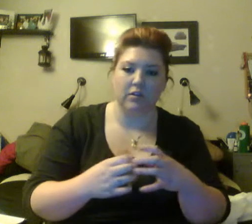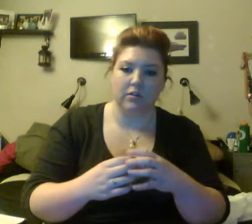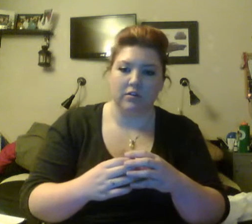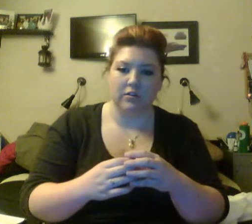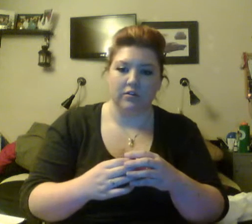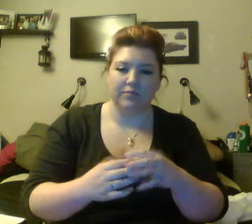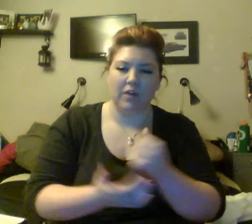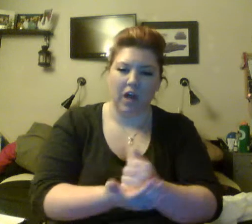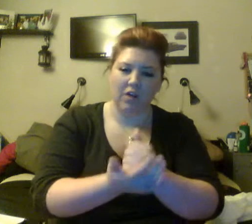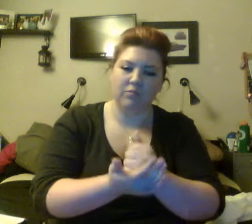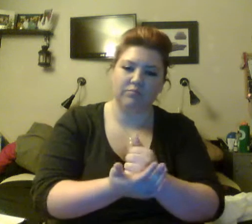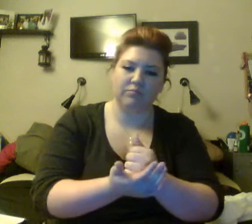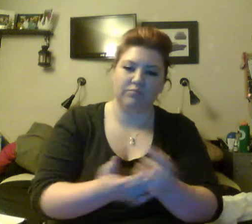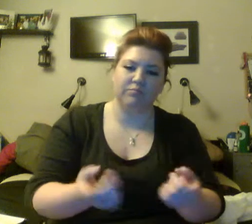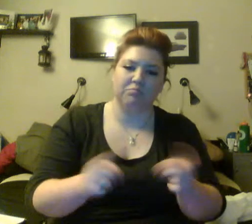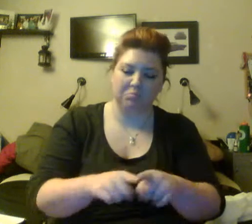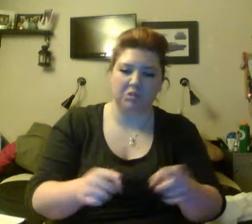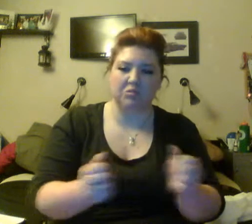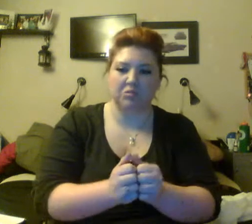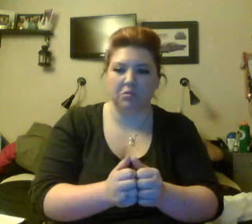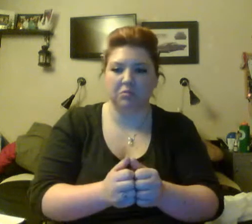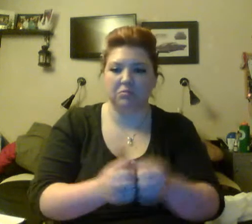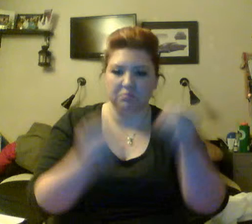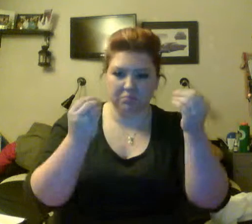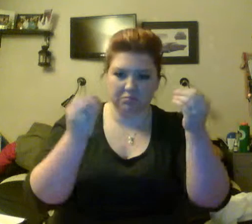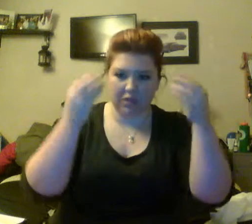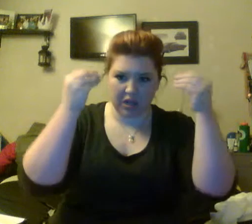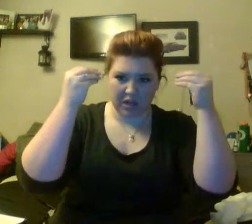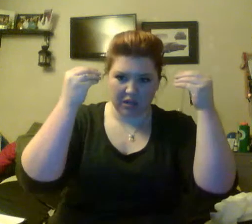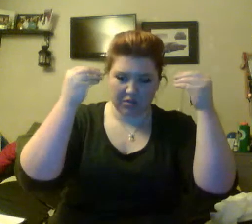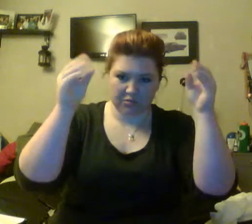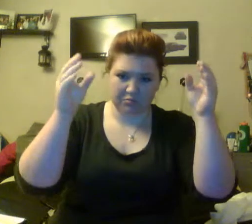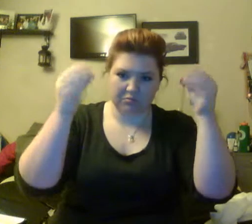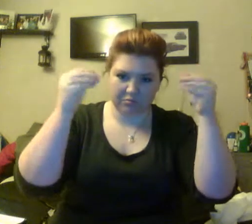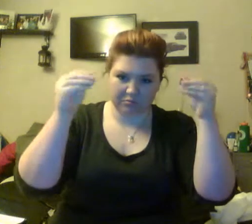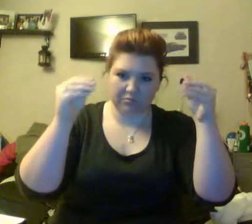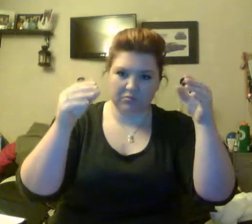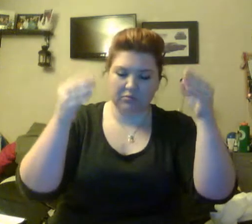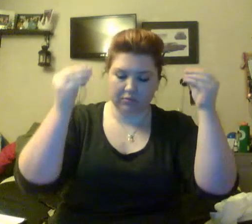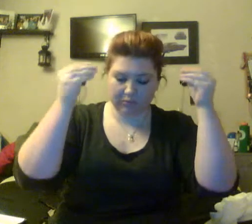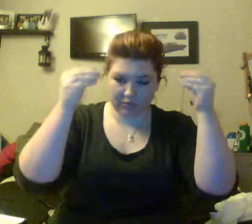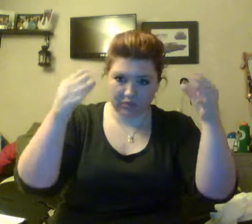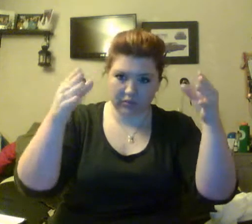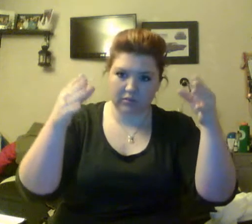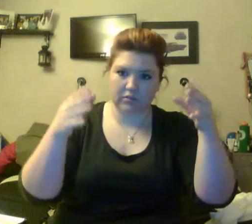psychology, sociology, biology, physics, any of the courses on the college level, and you could even try this with high